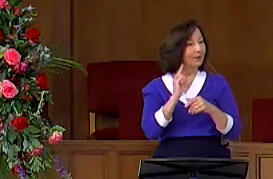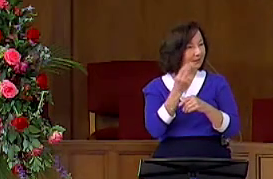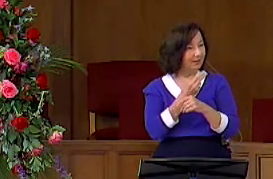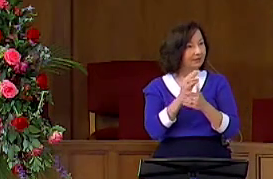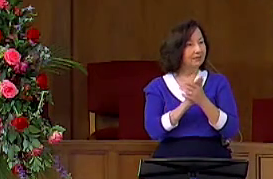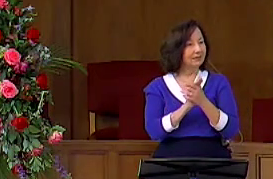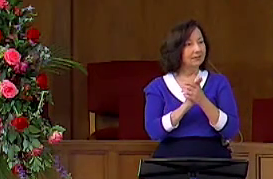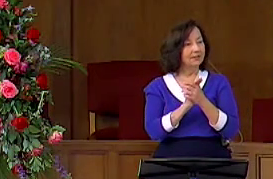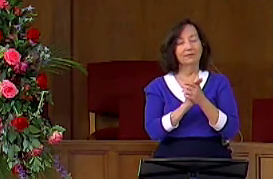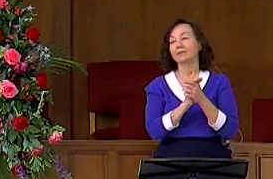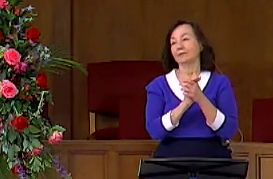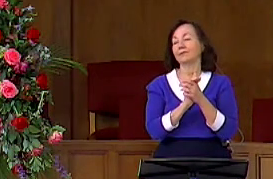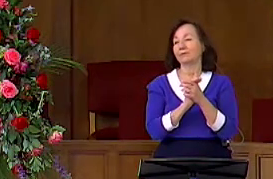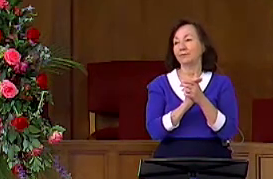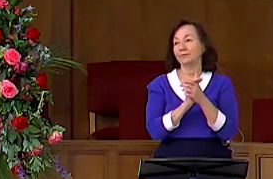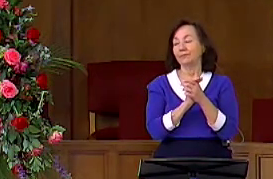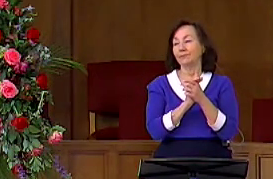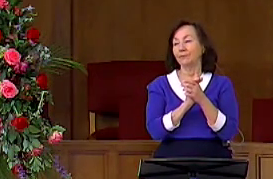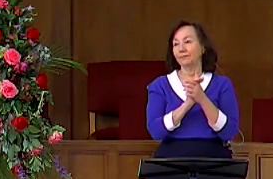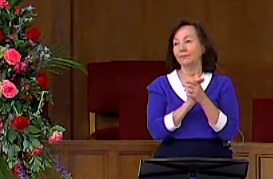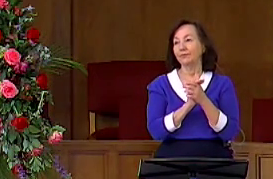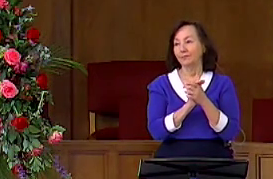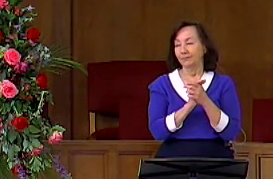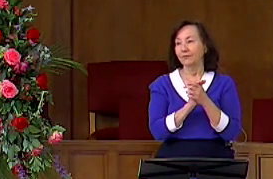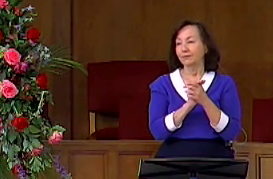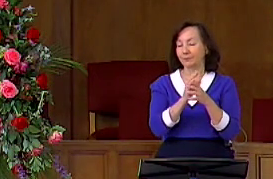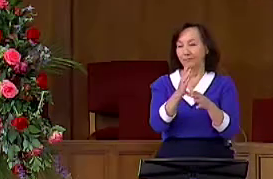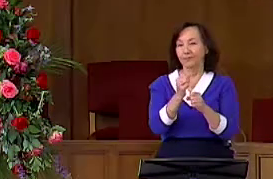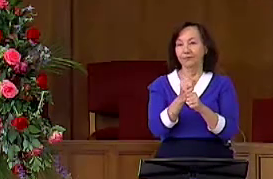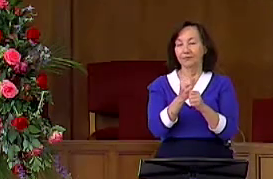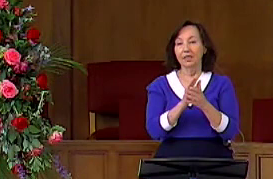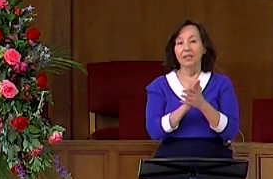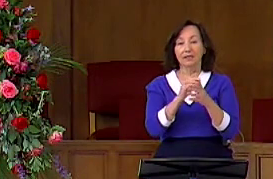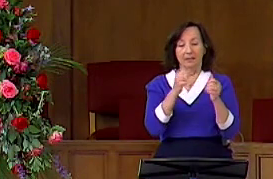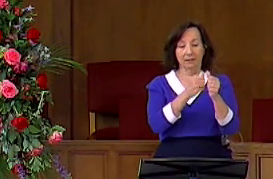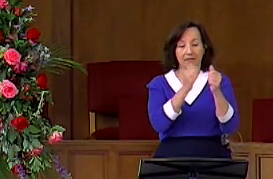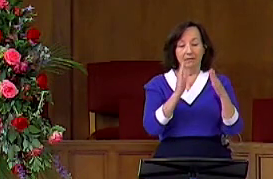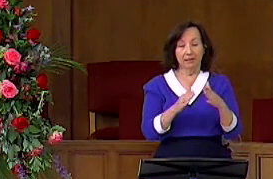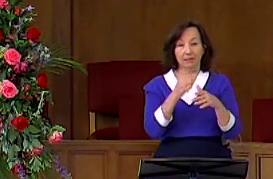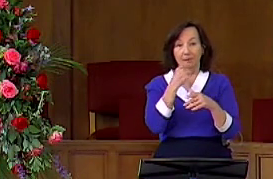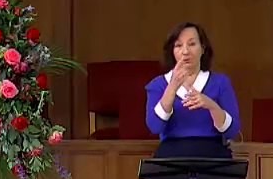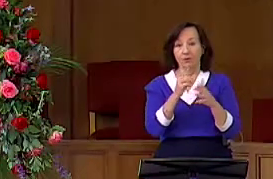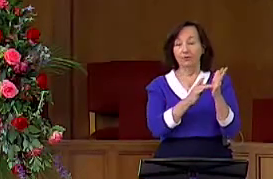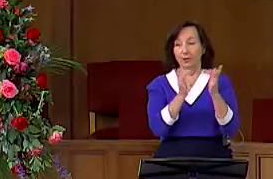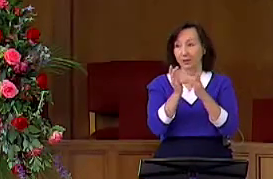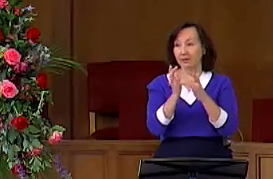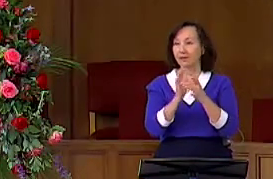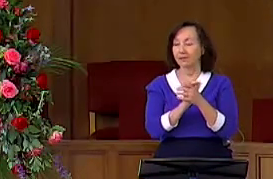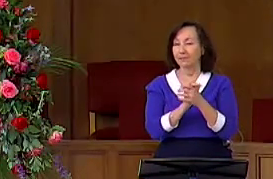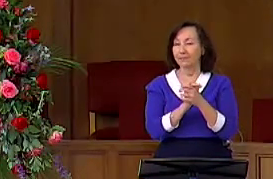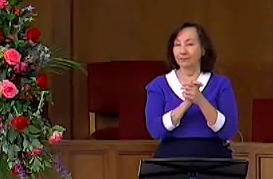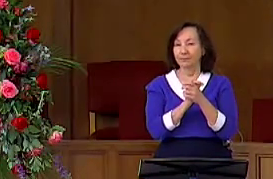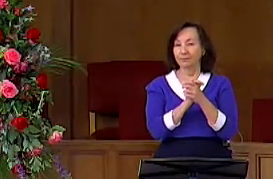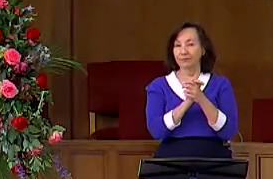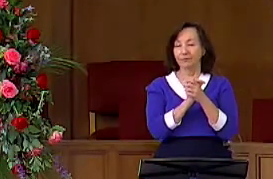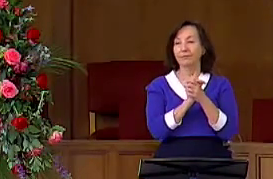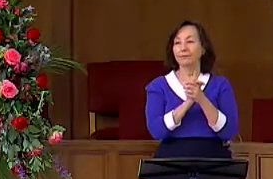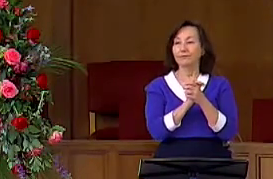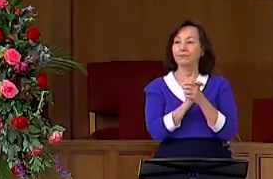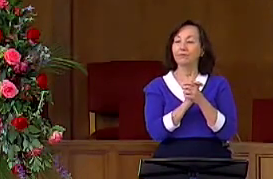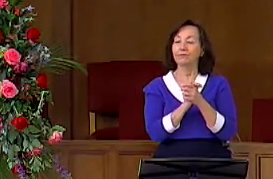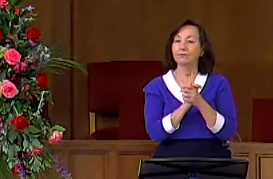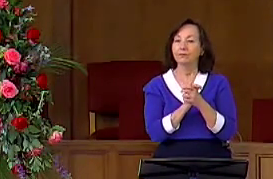To give it. Give it. The disciples told Jesus, listen, and I bet this